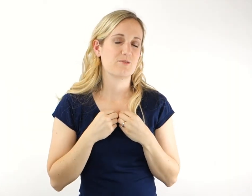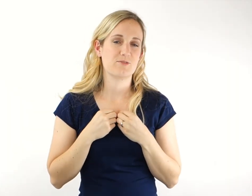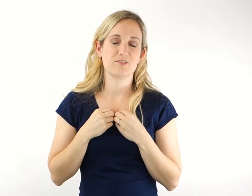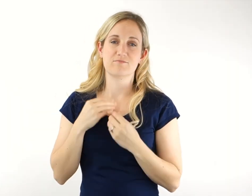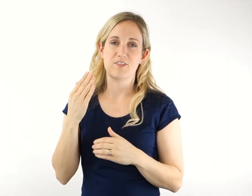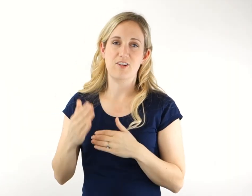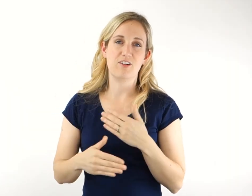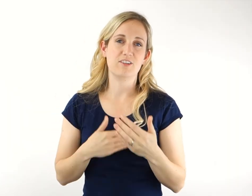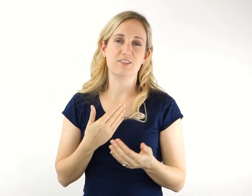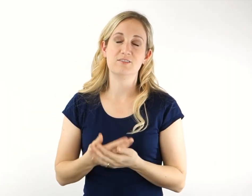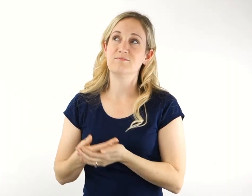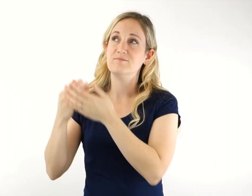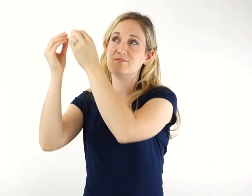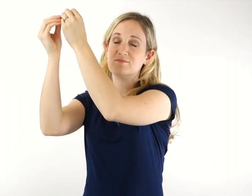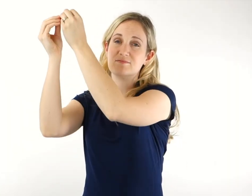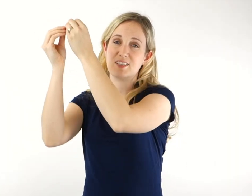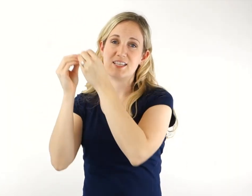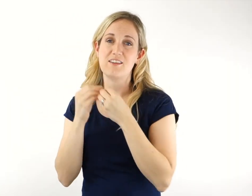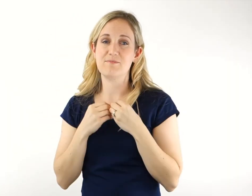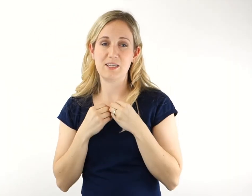So all he gave me.